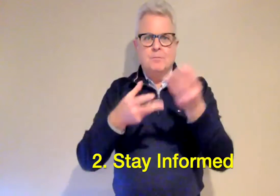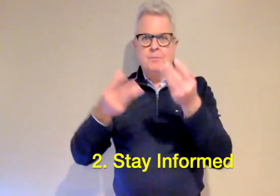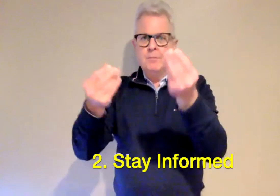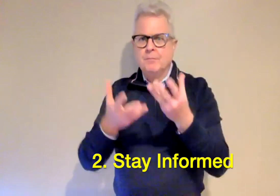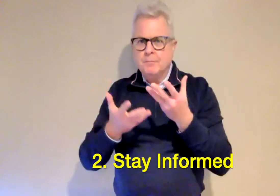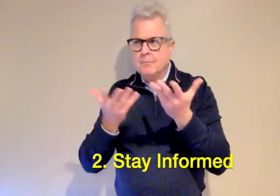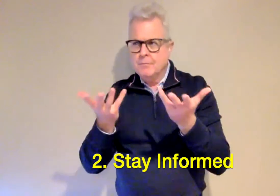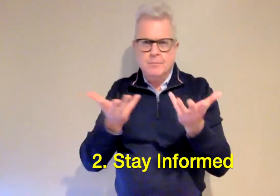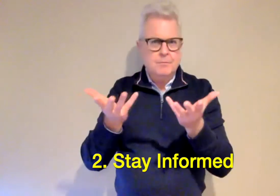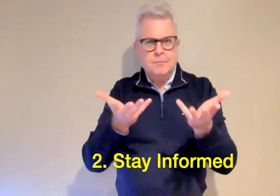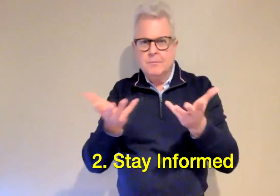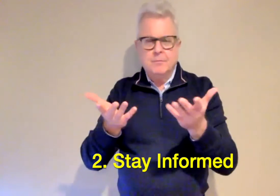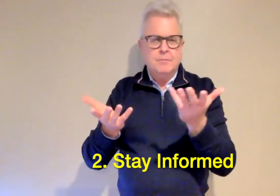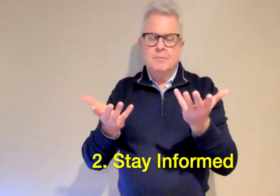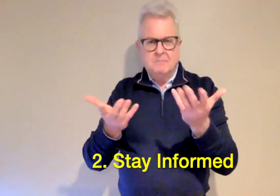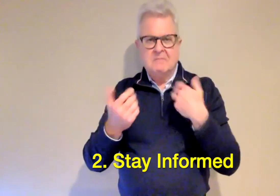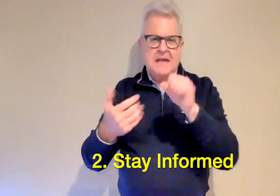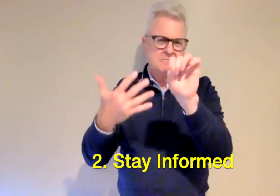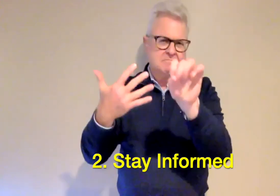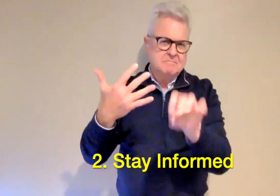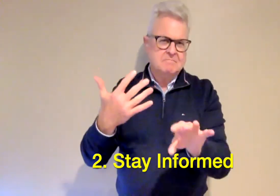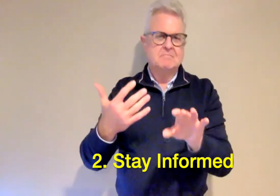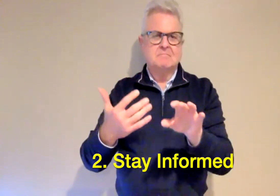The second thing I want to talk to you about is staying informed.